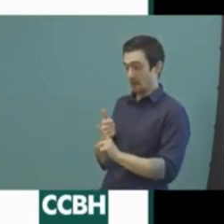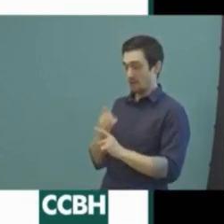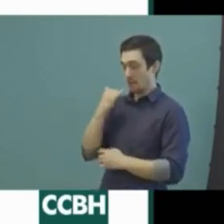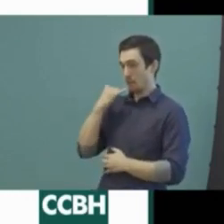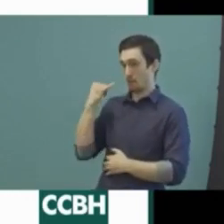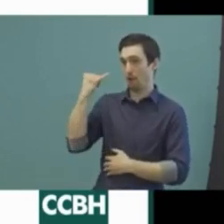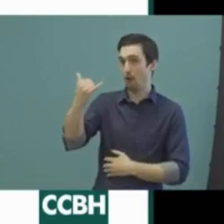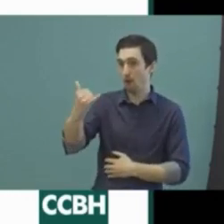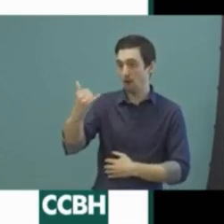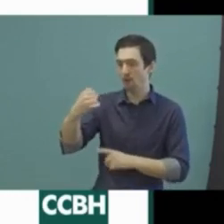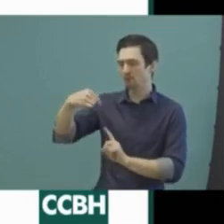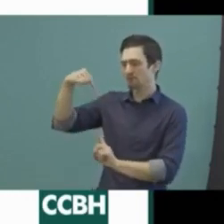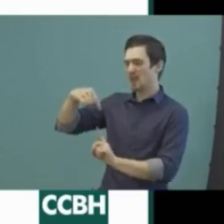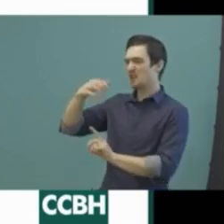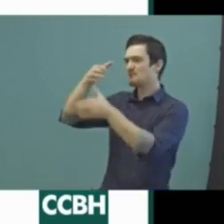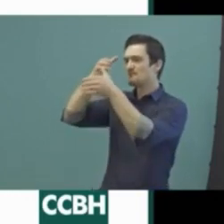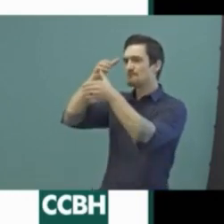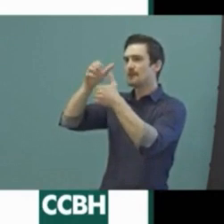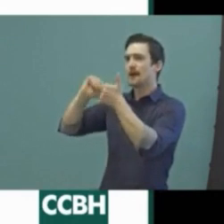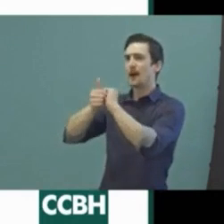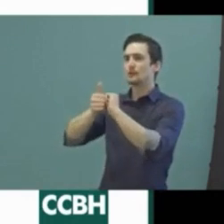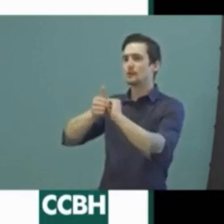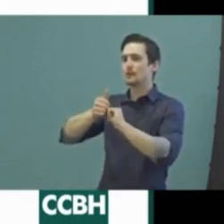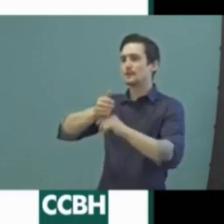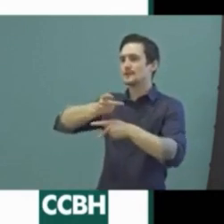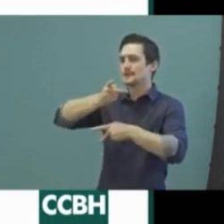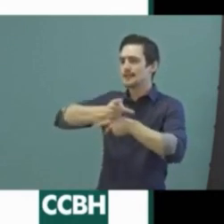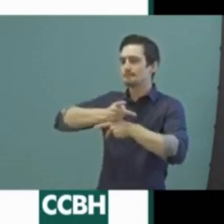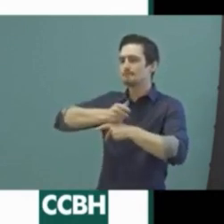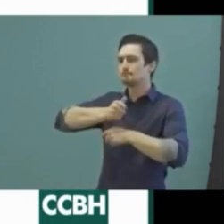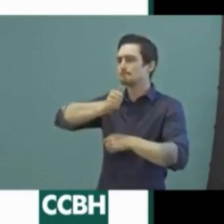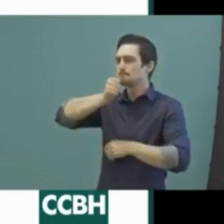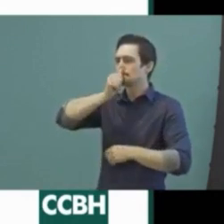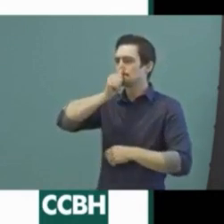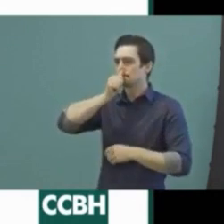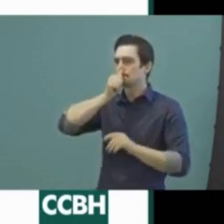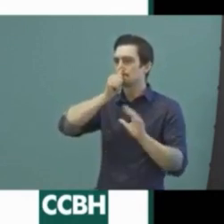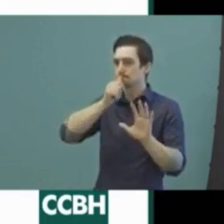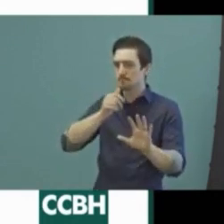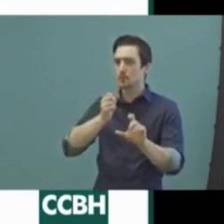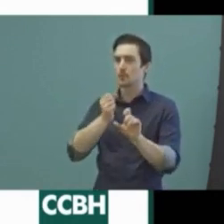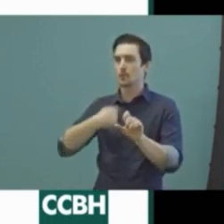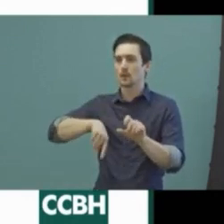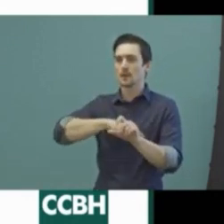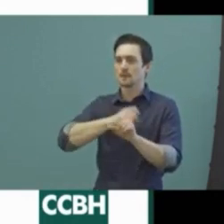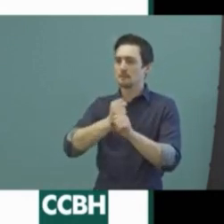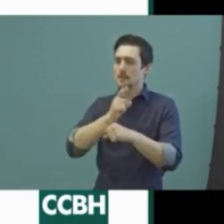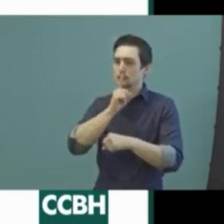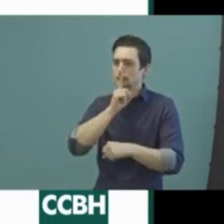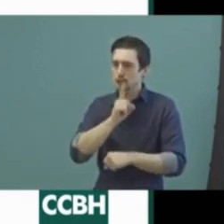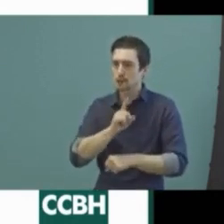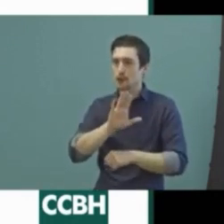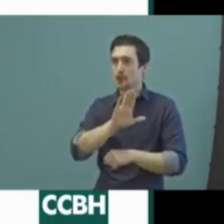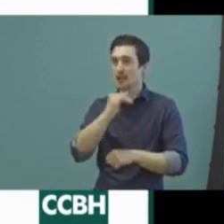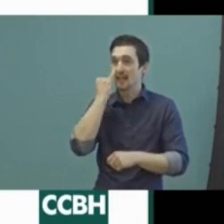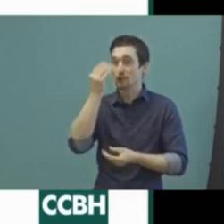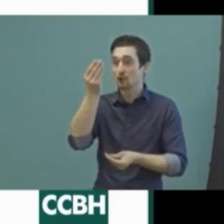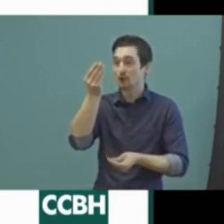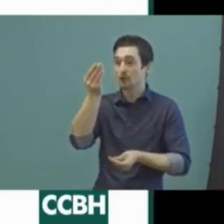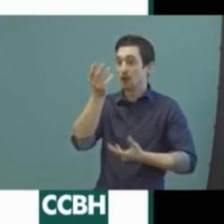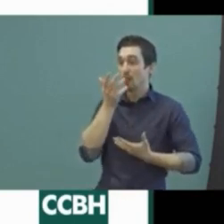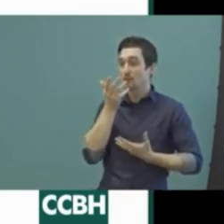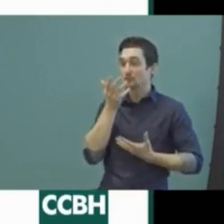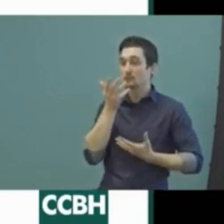how to keep information safe, and we have tremendous safeguards in place to ensure that your information stays safe